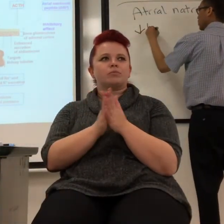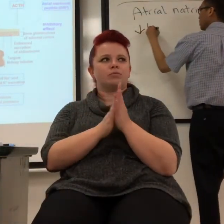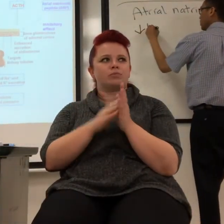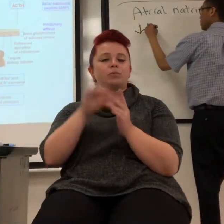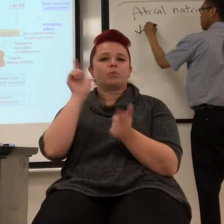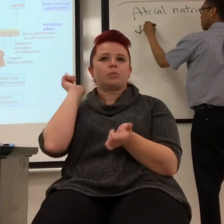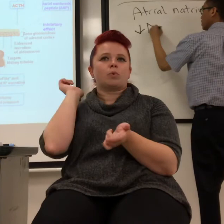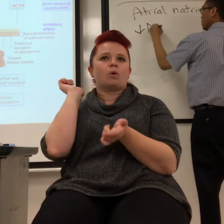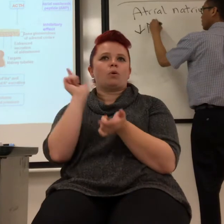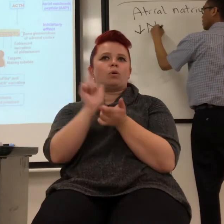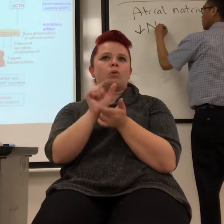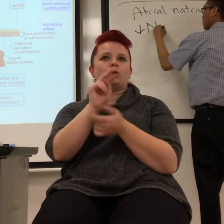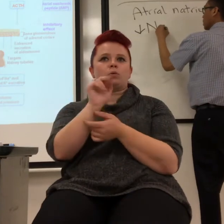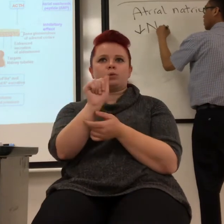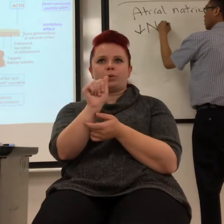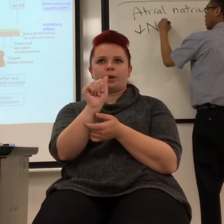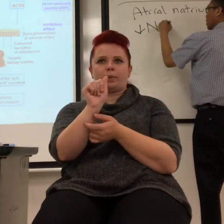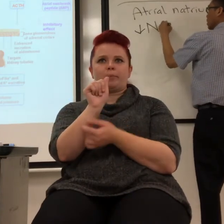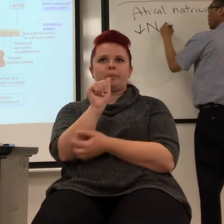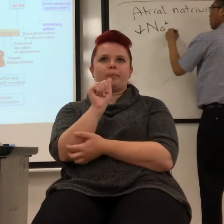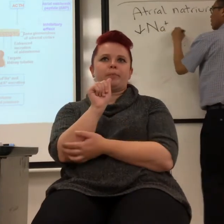Low sodium.